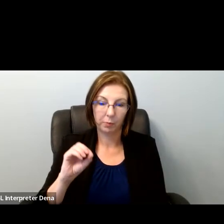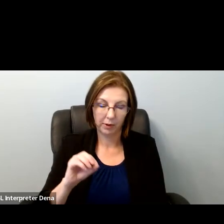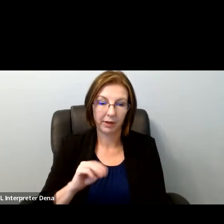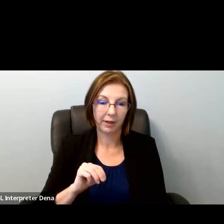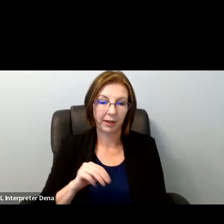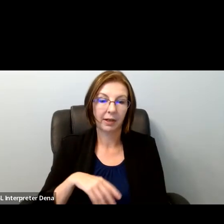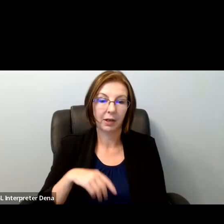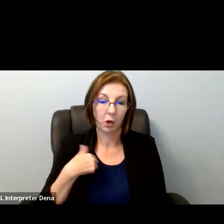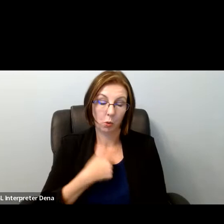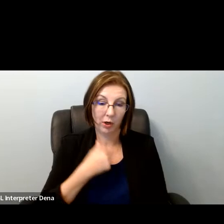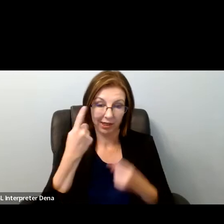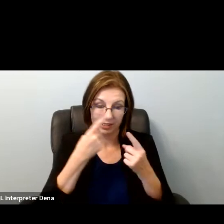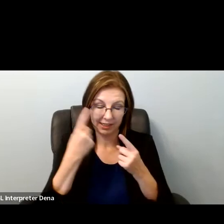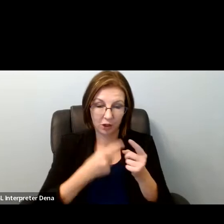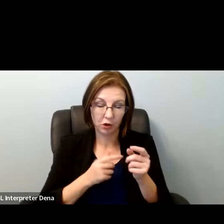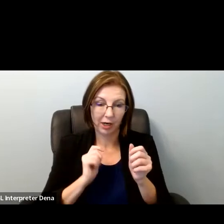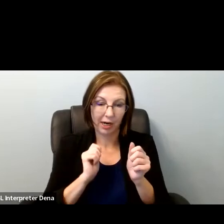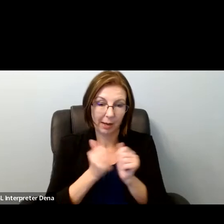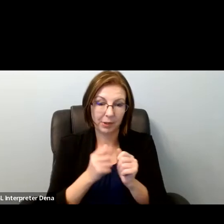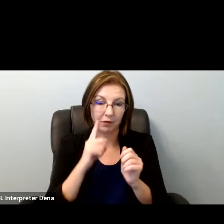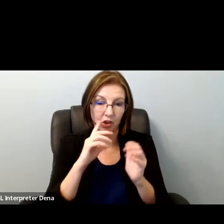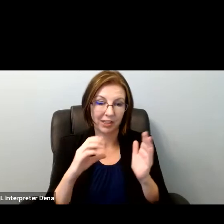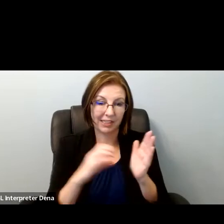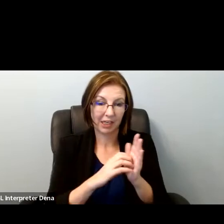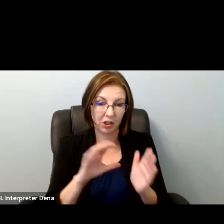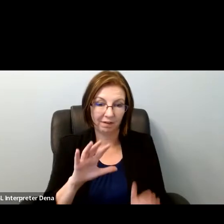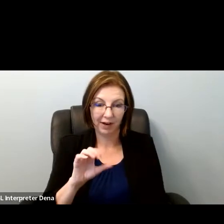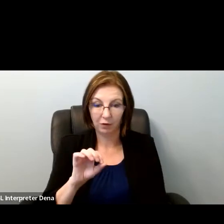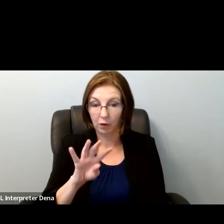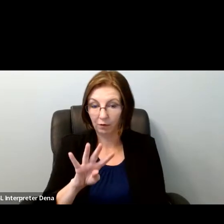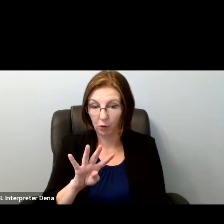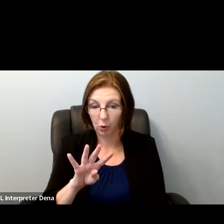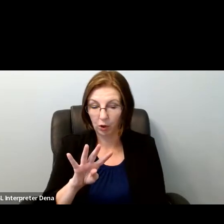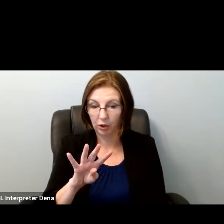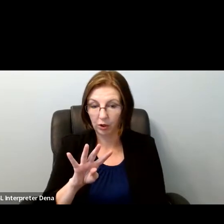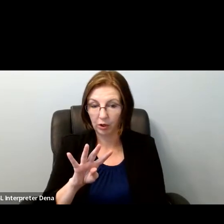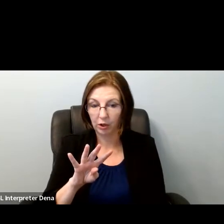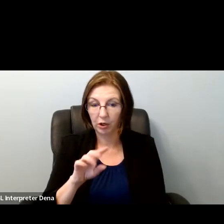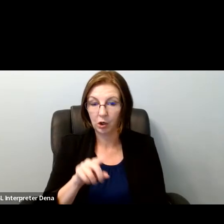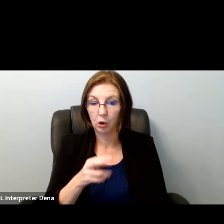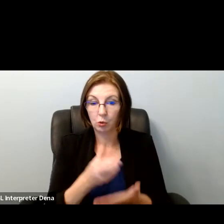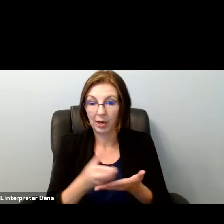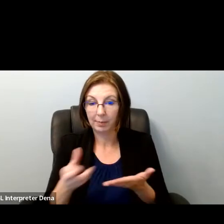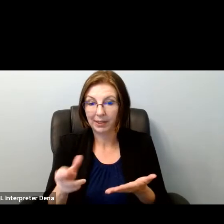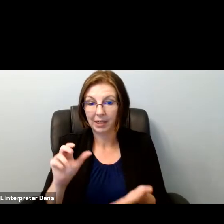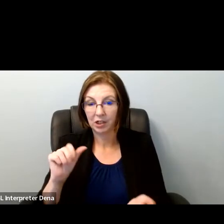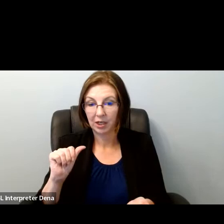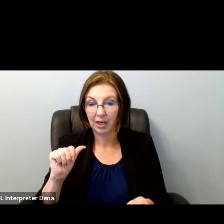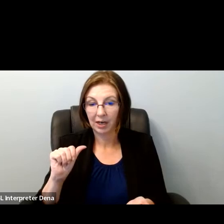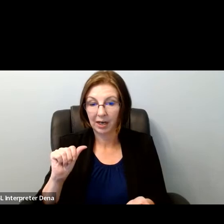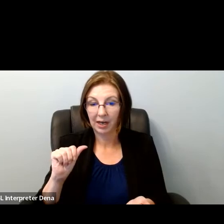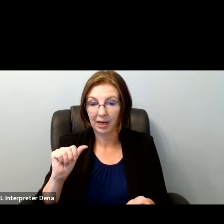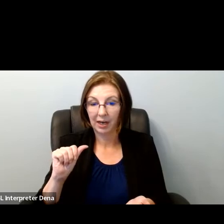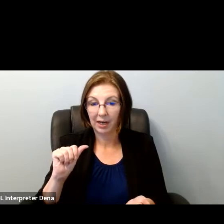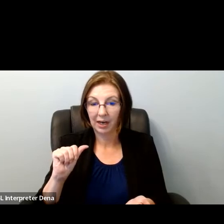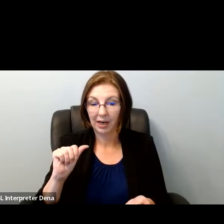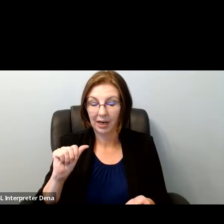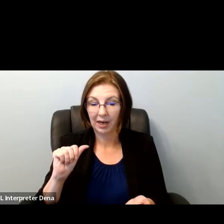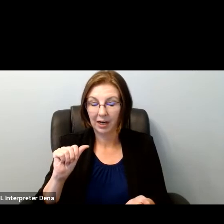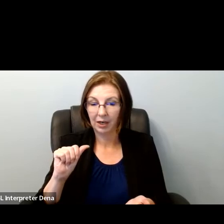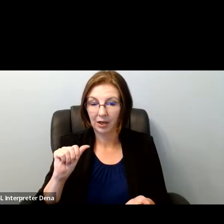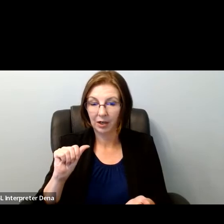considering updates to Section 504 regulations under the Rehabilitation Act. This is the part of